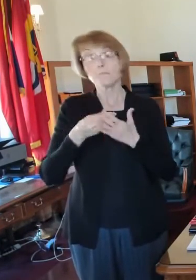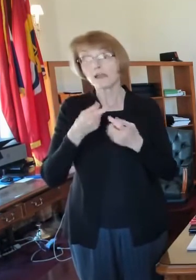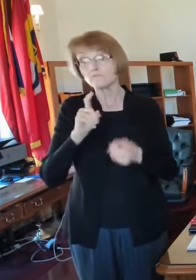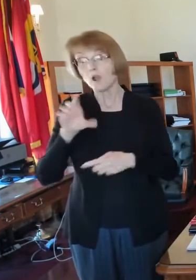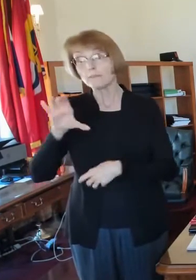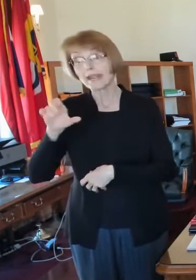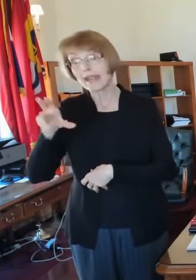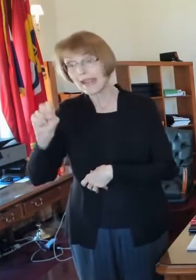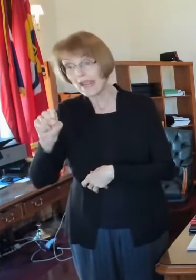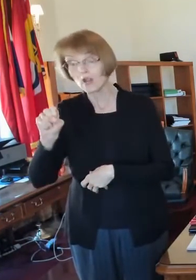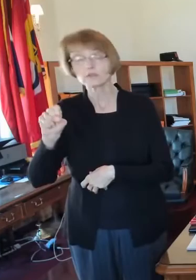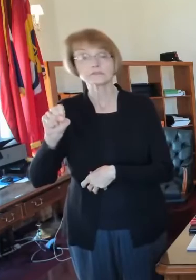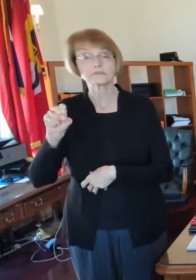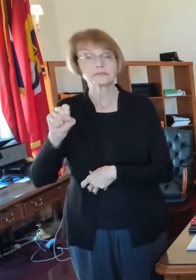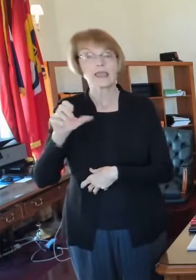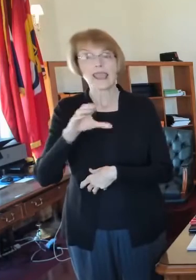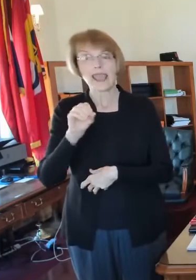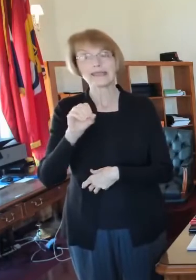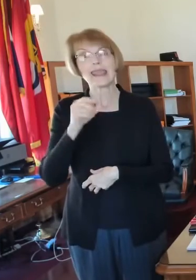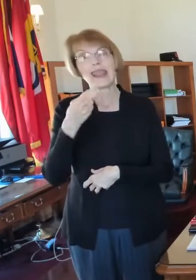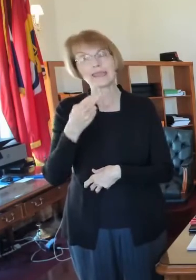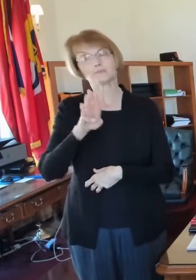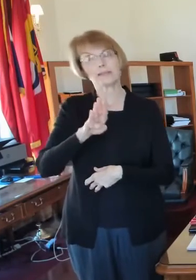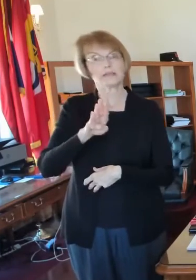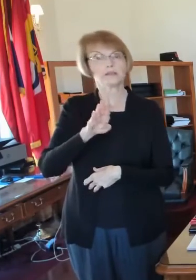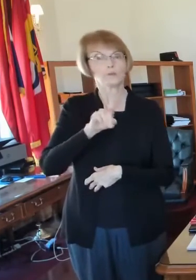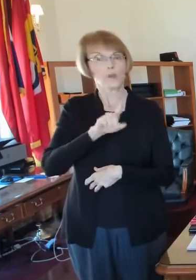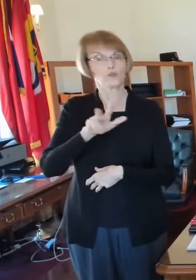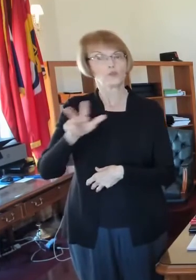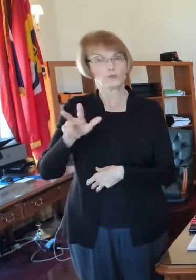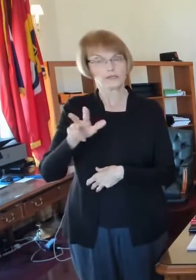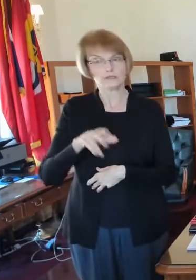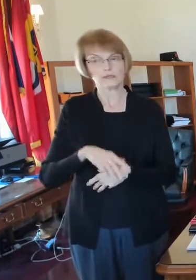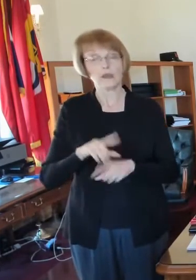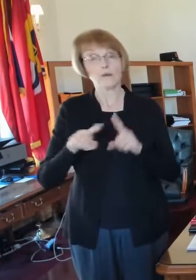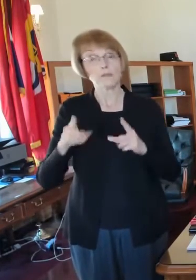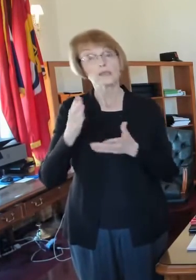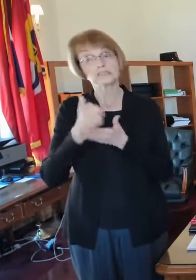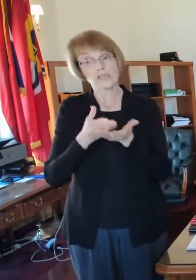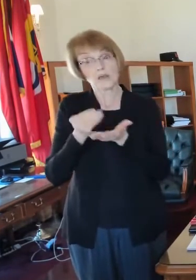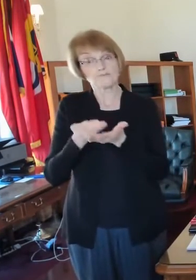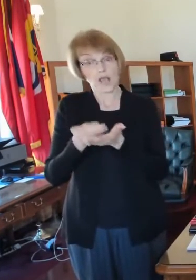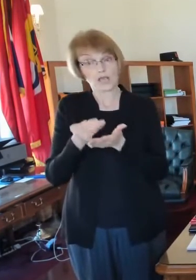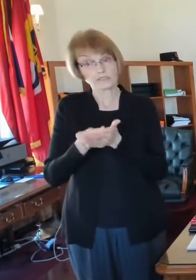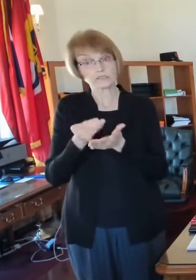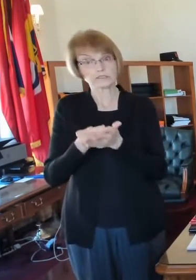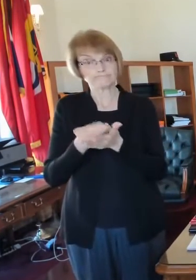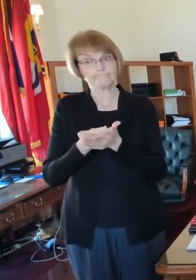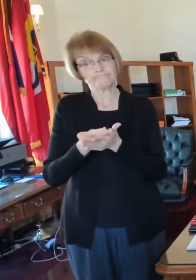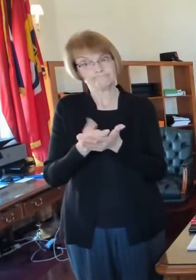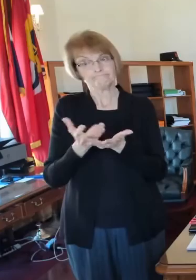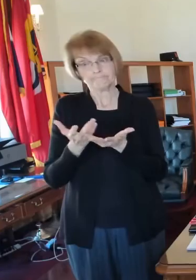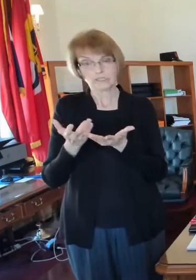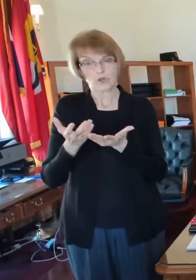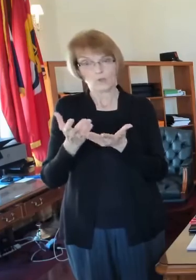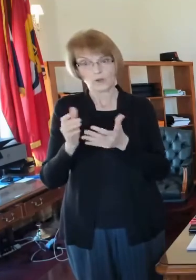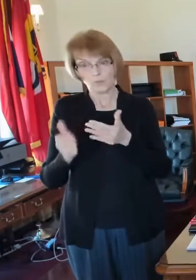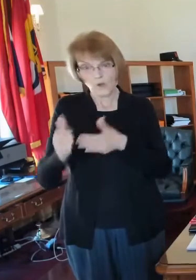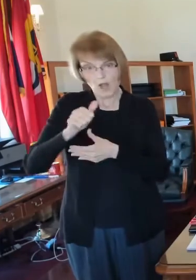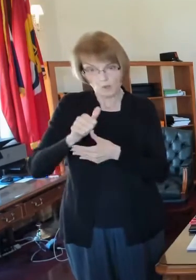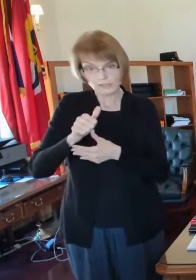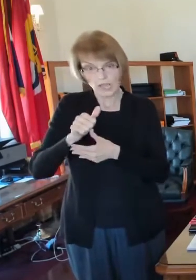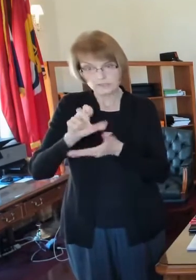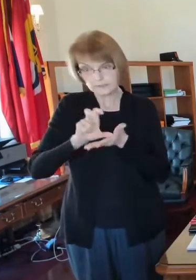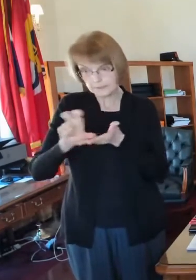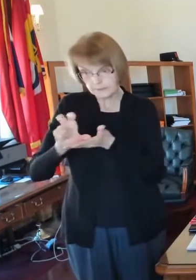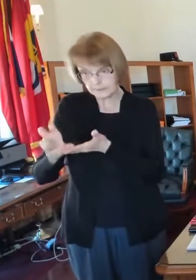HB 133. And we still do have some funds that we are prioritizing to help people that are in